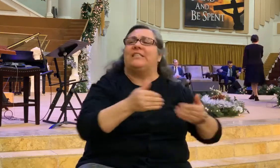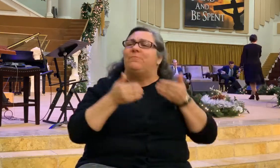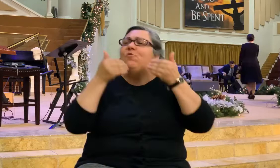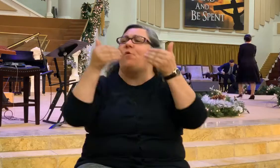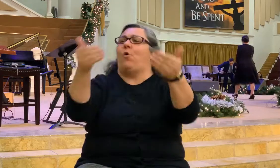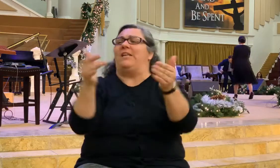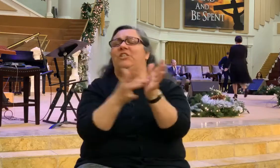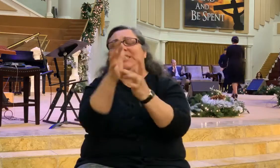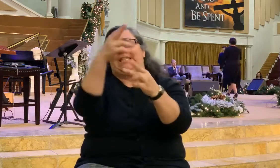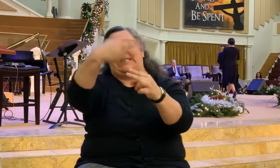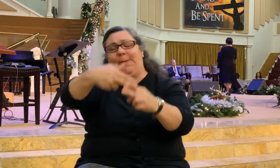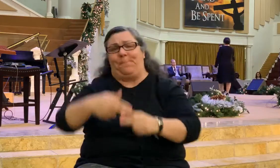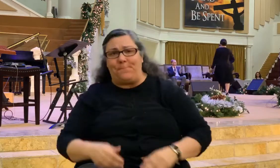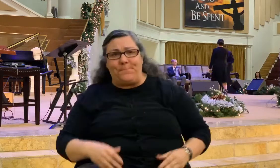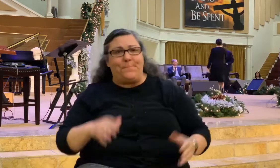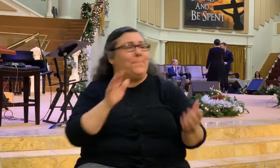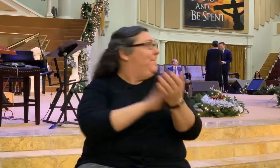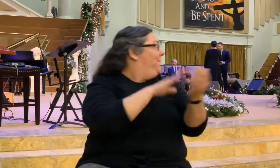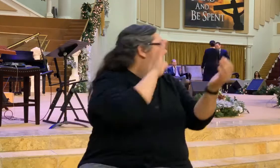name.